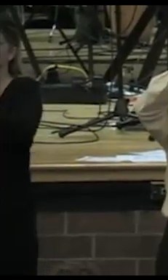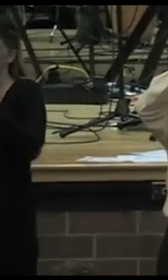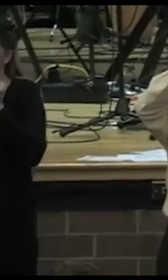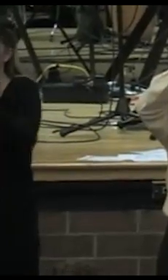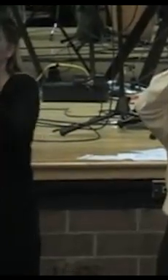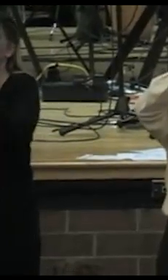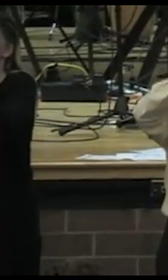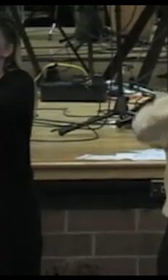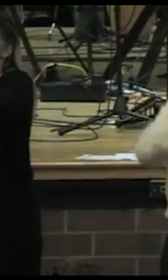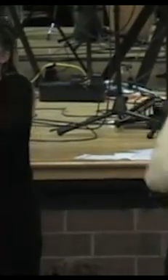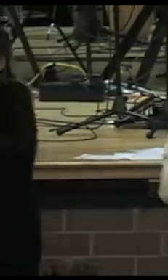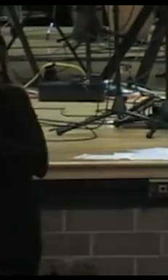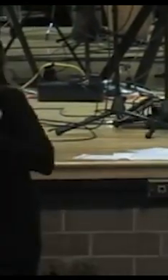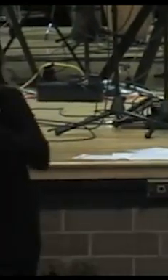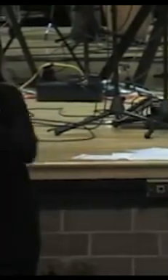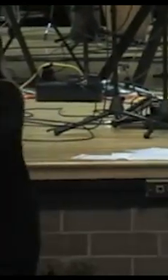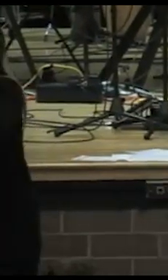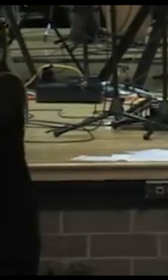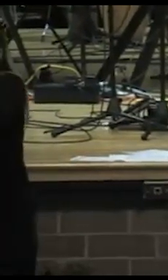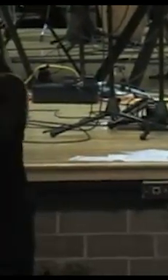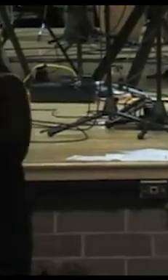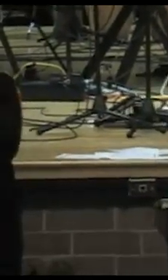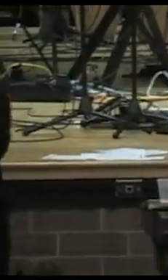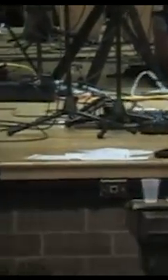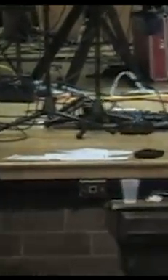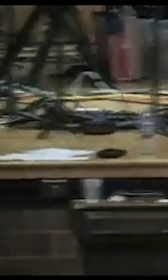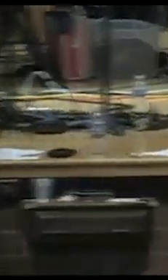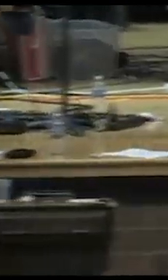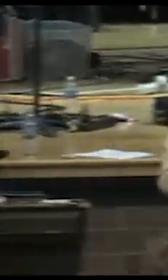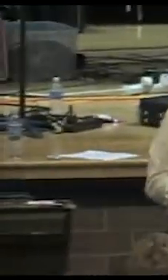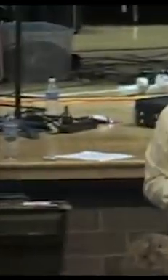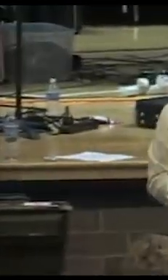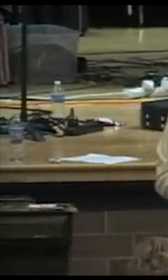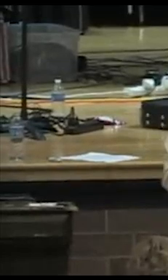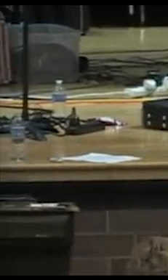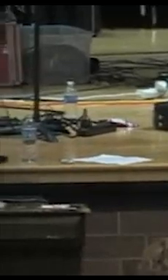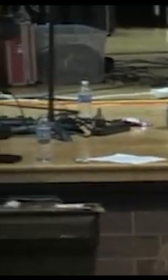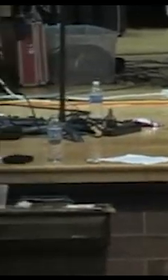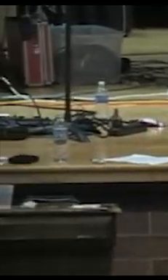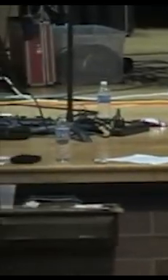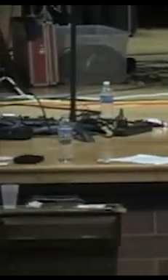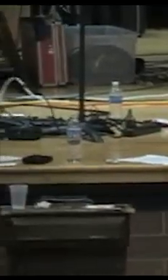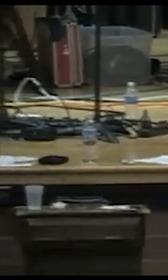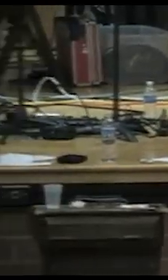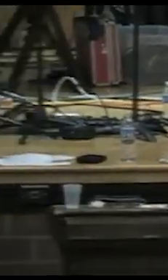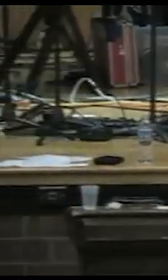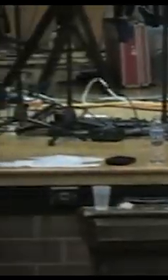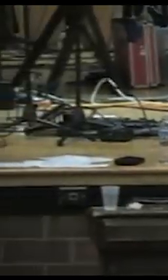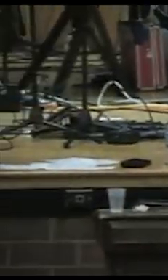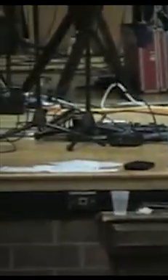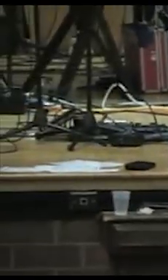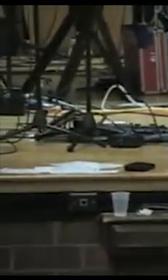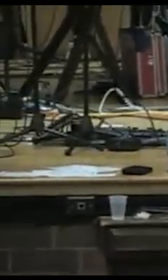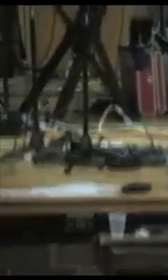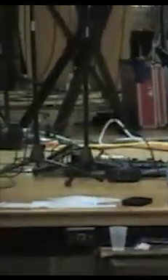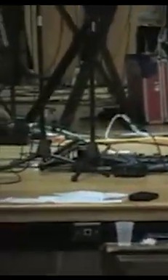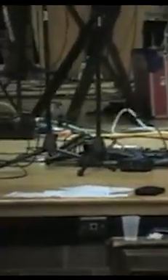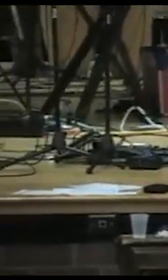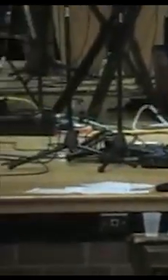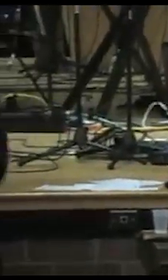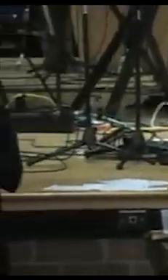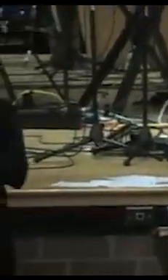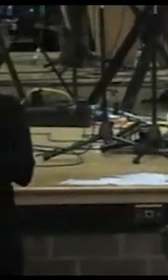Can you say amen? Hallelujah. And so, yes, the two shall be one, but which one? It's us. Can you say